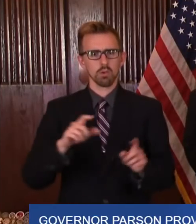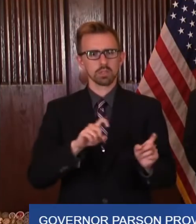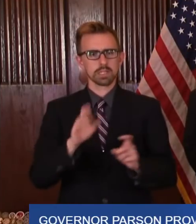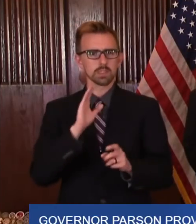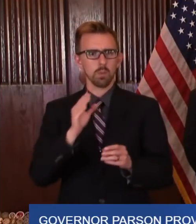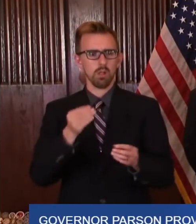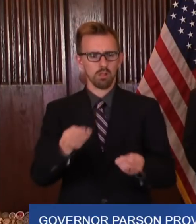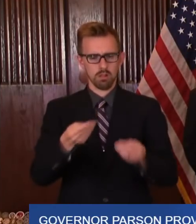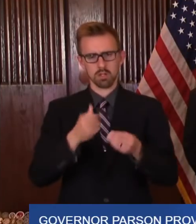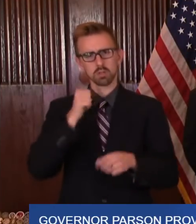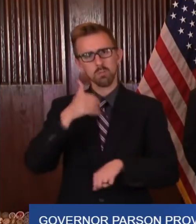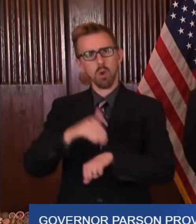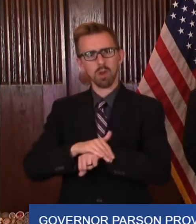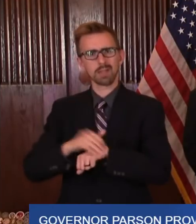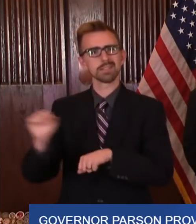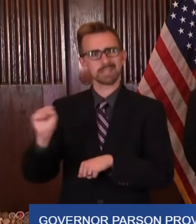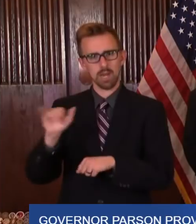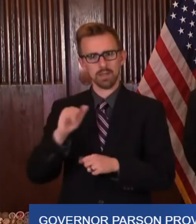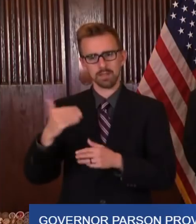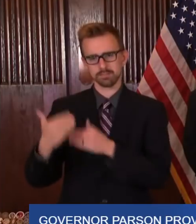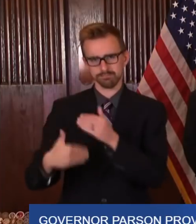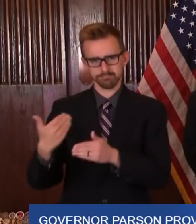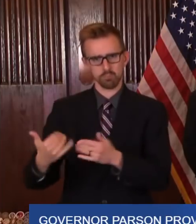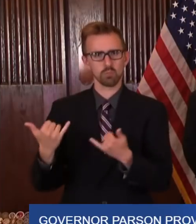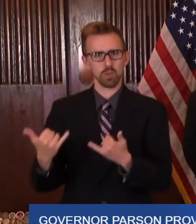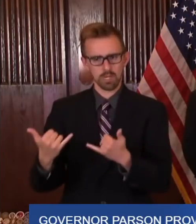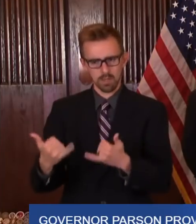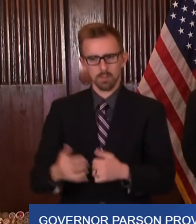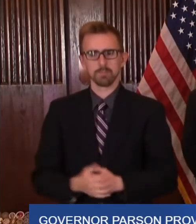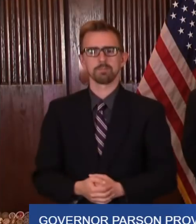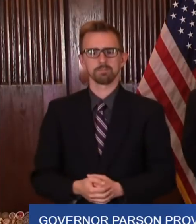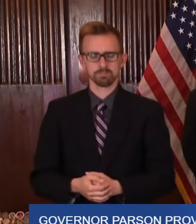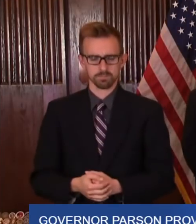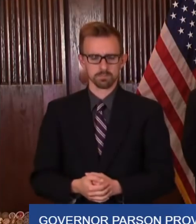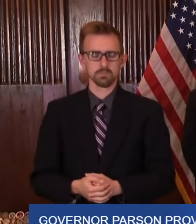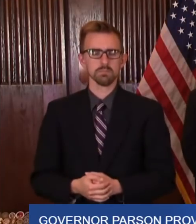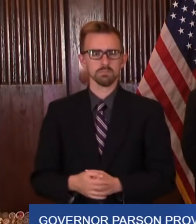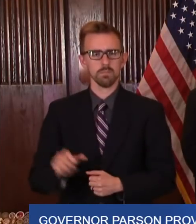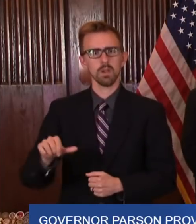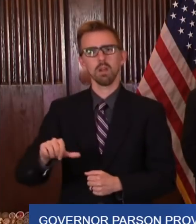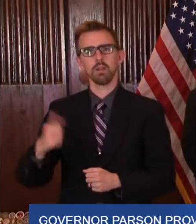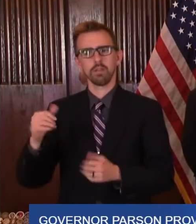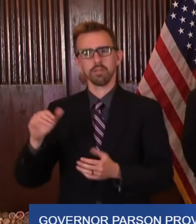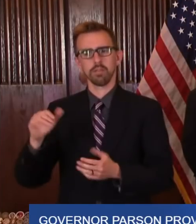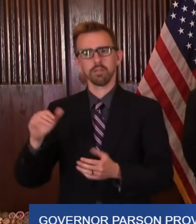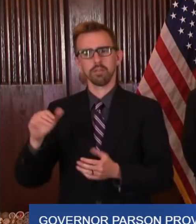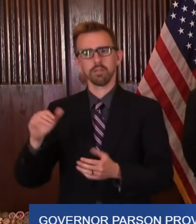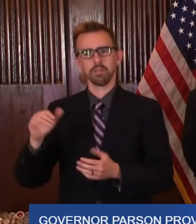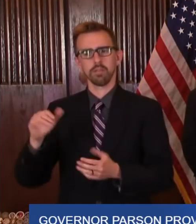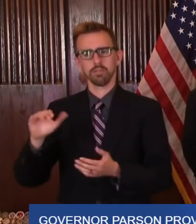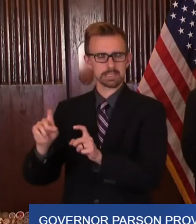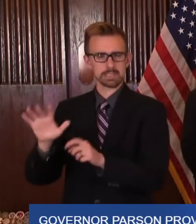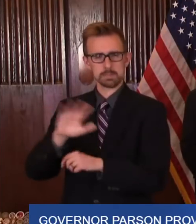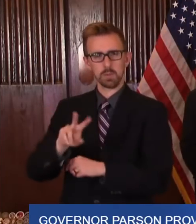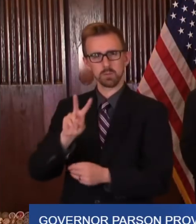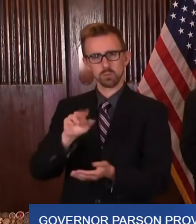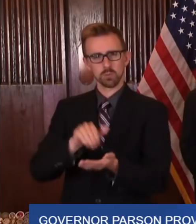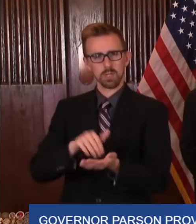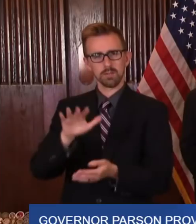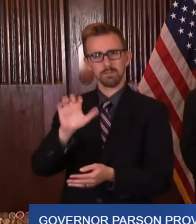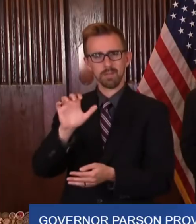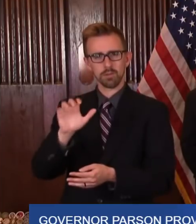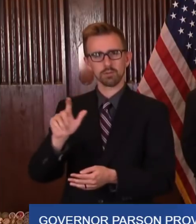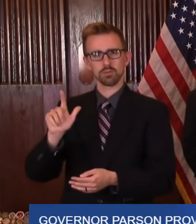that will come back tomorrow night on Saturday that's being done right now. And then we have another tranche of testing, which is about